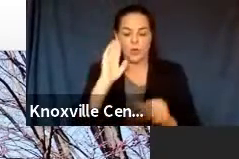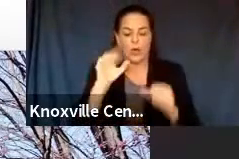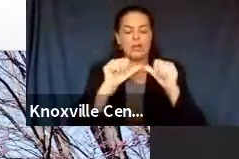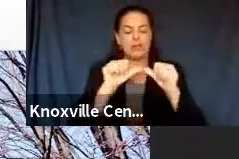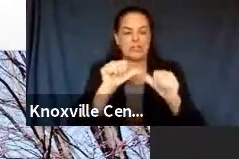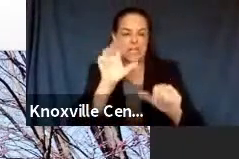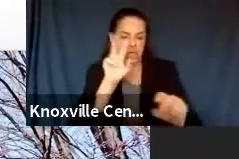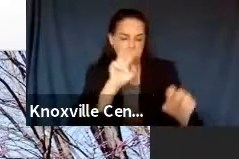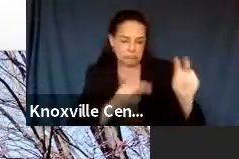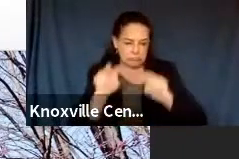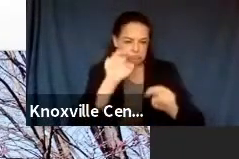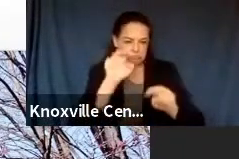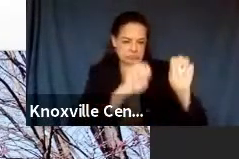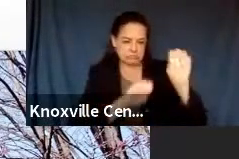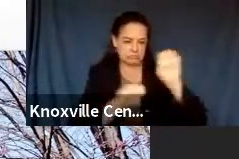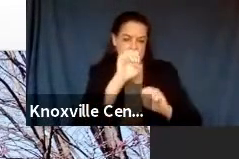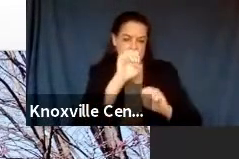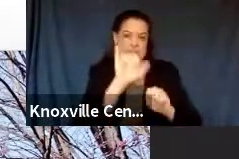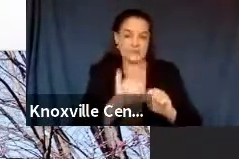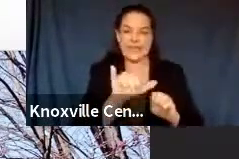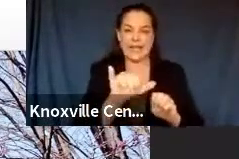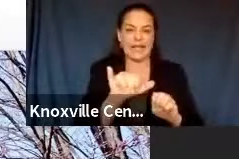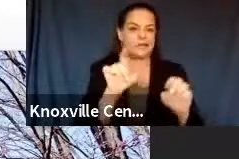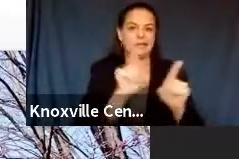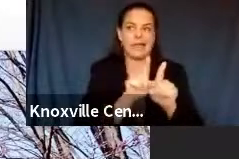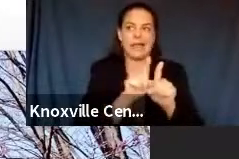any appropriate changes as the situation evolves.